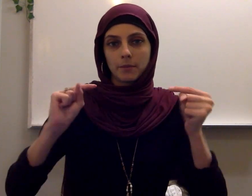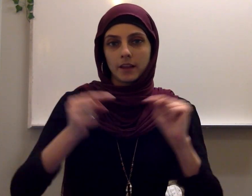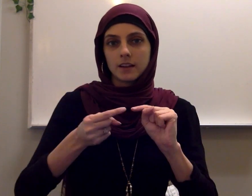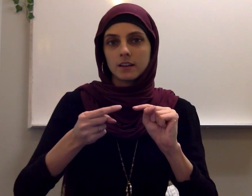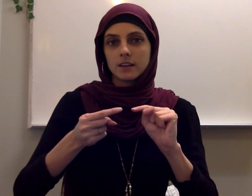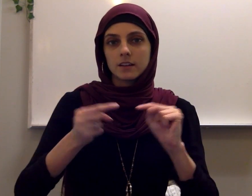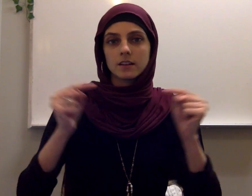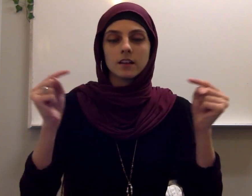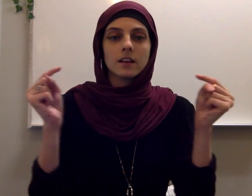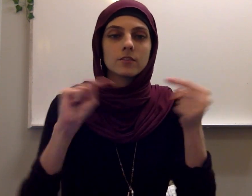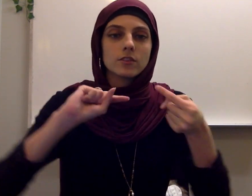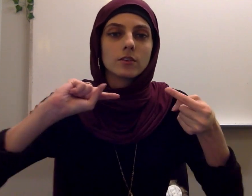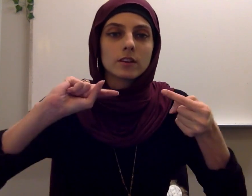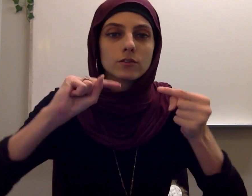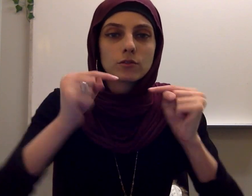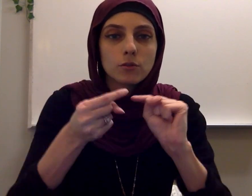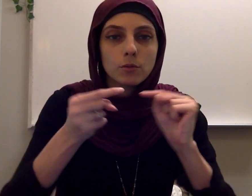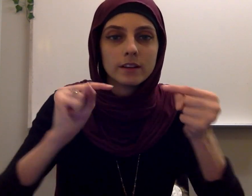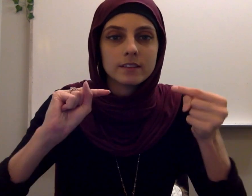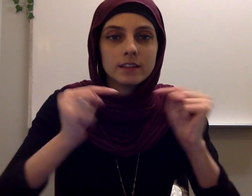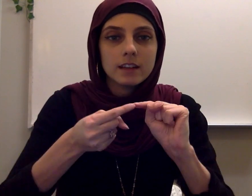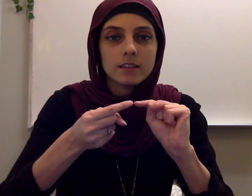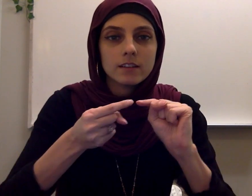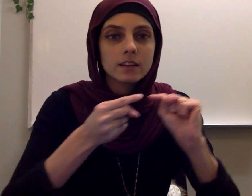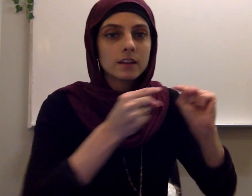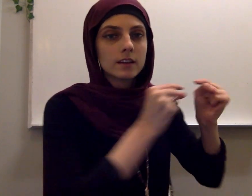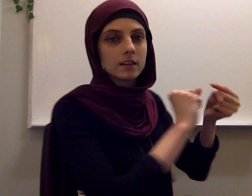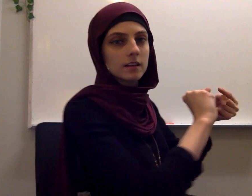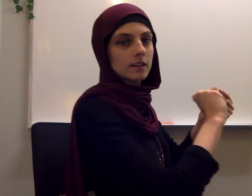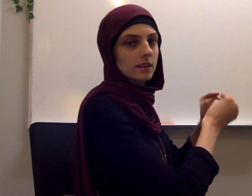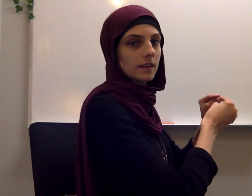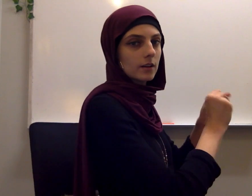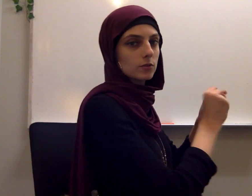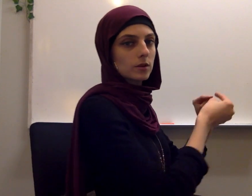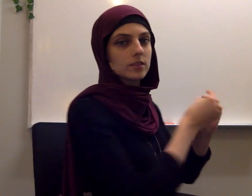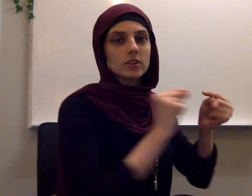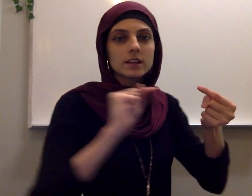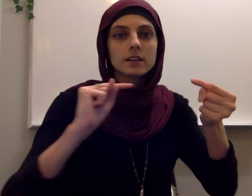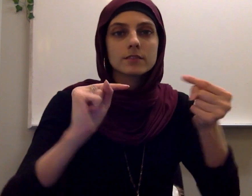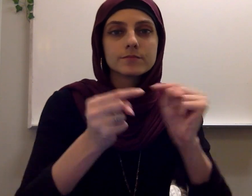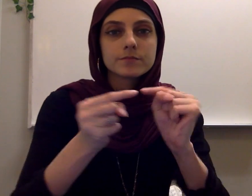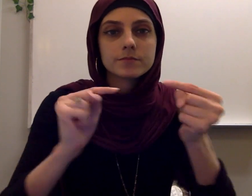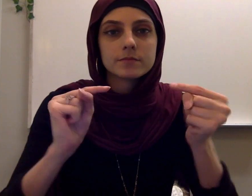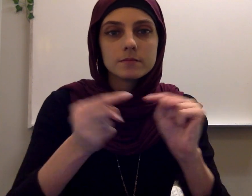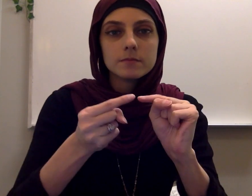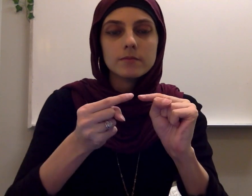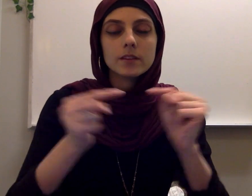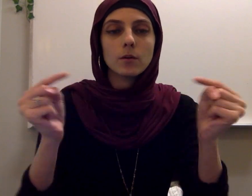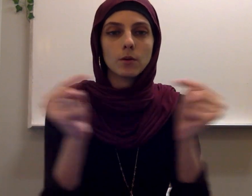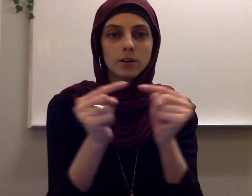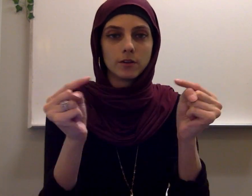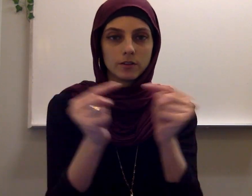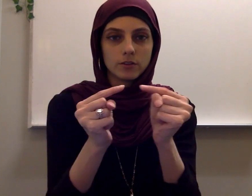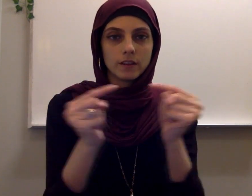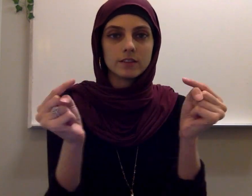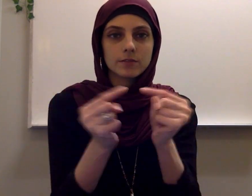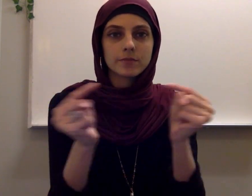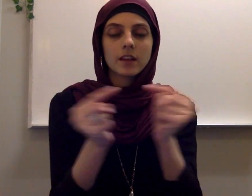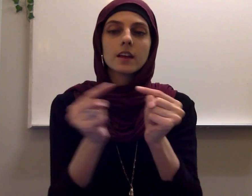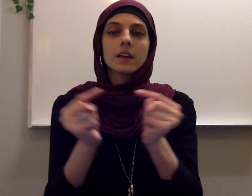Pain. So you can twist it, they go towards each other, or you can do this. And